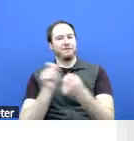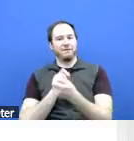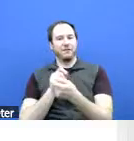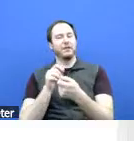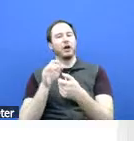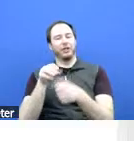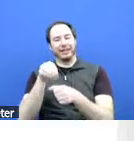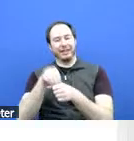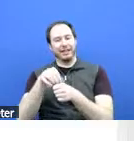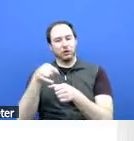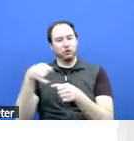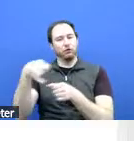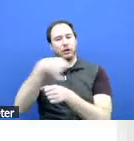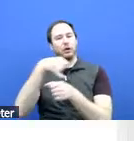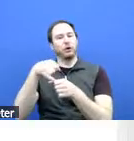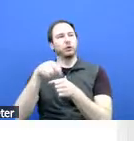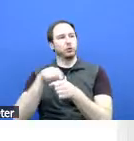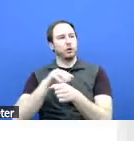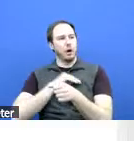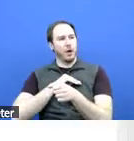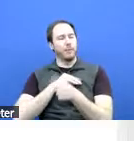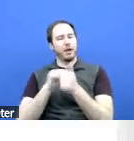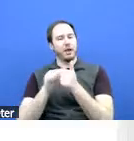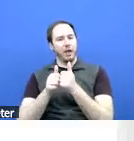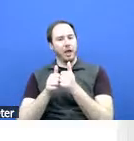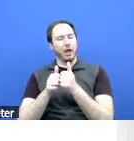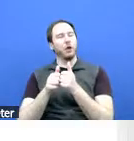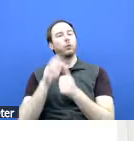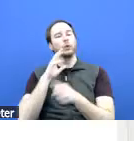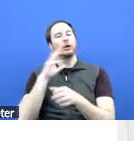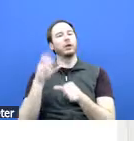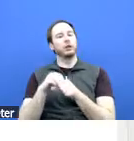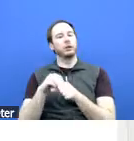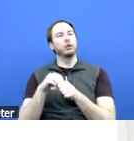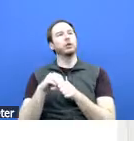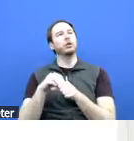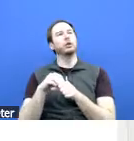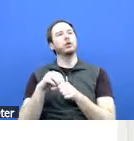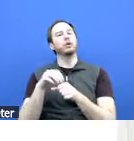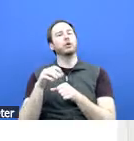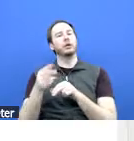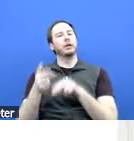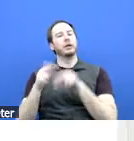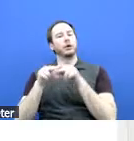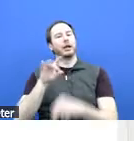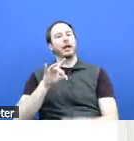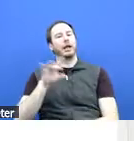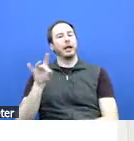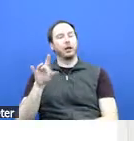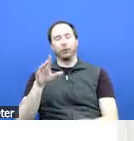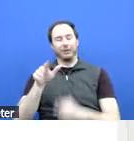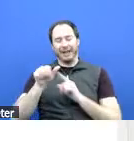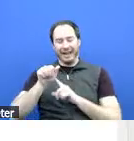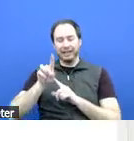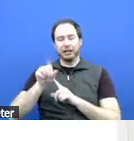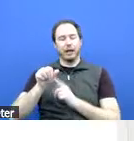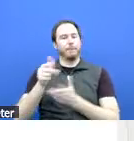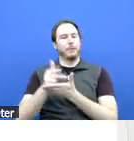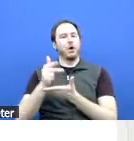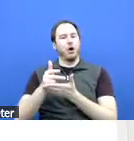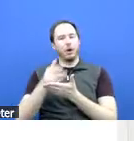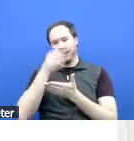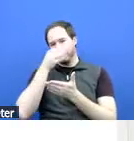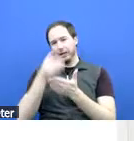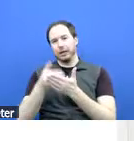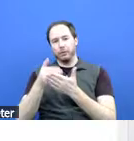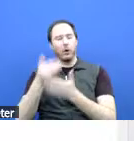ring road to accommodate that. It will include the increasing of ADA parking in the immediate area,